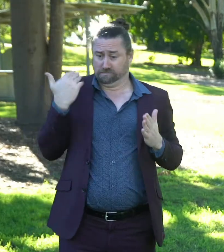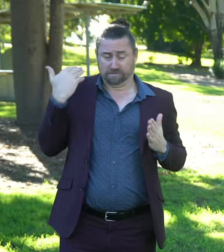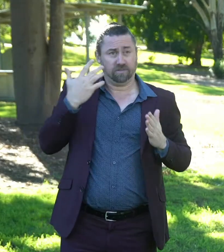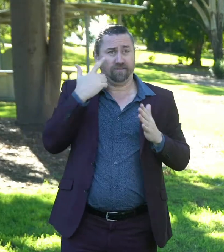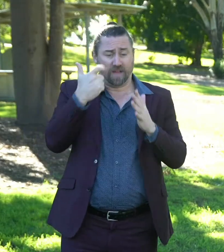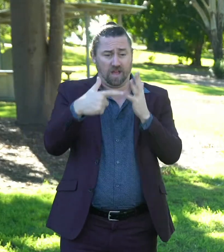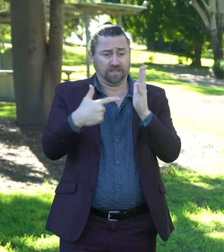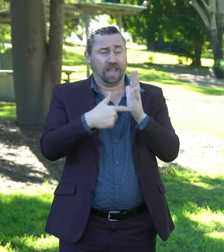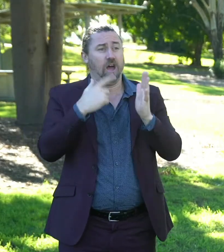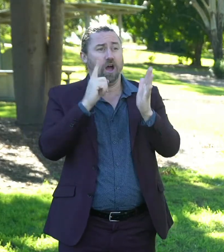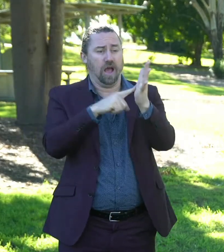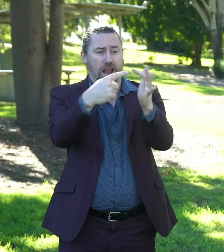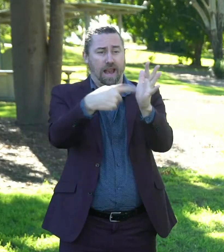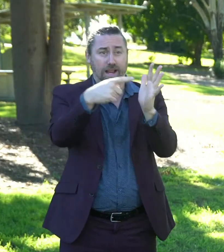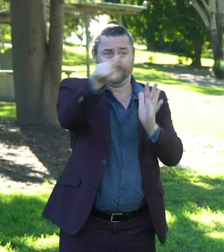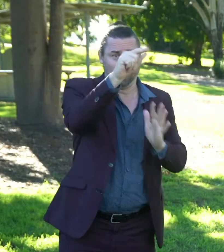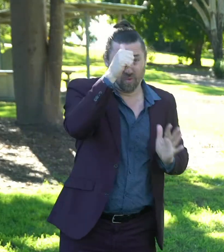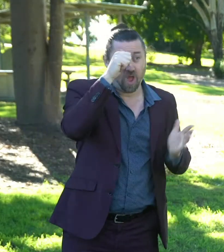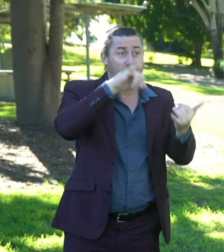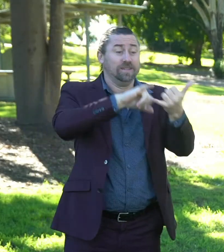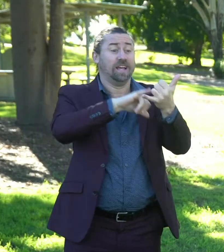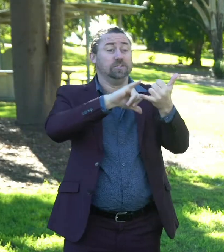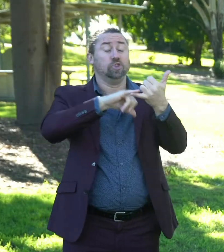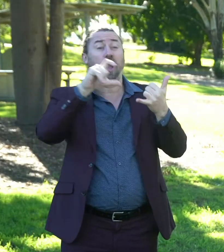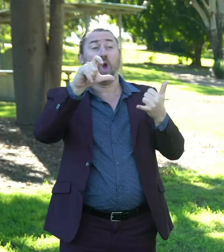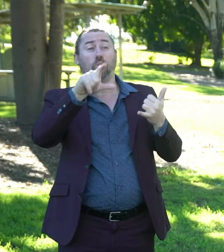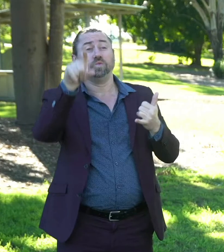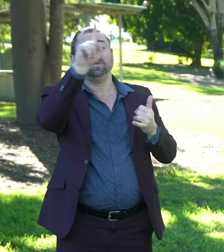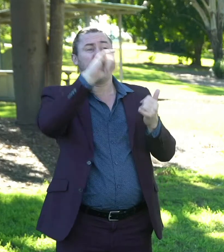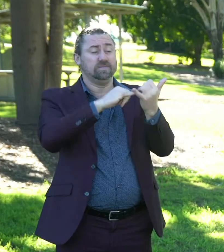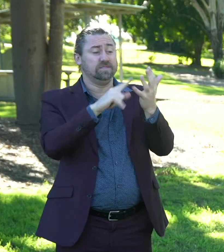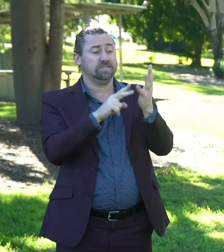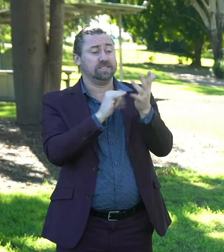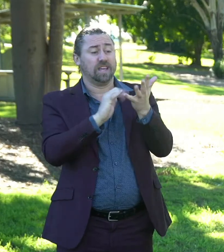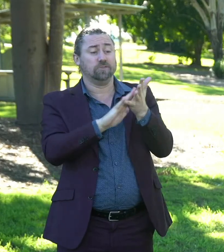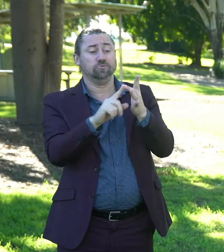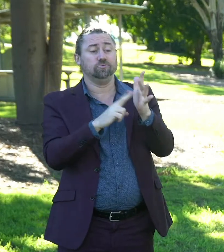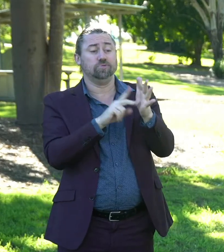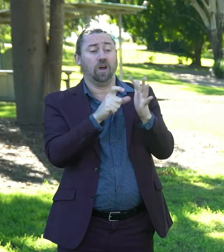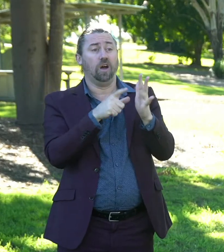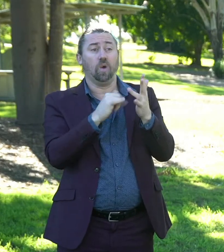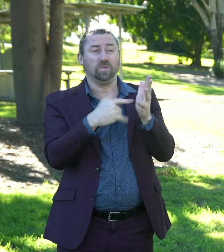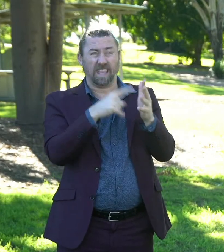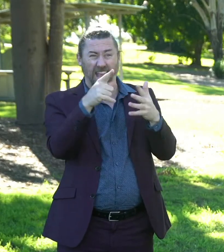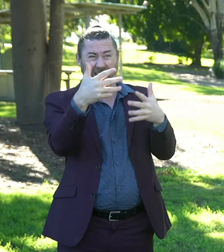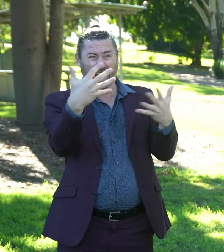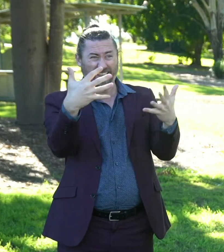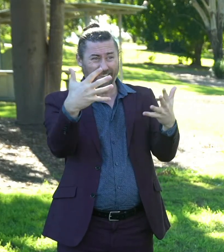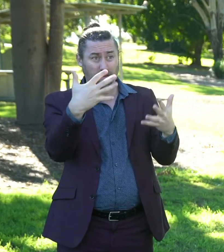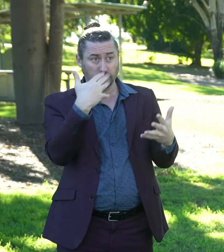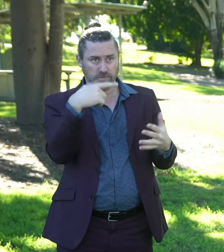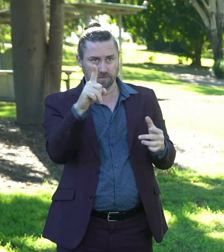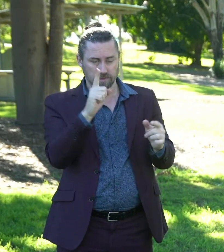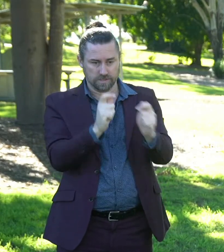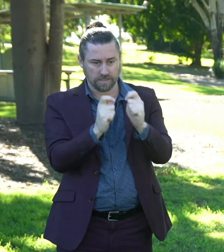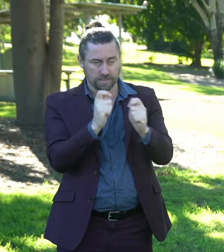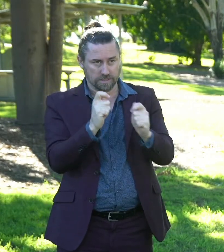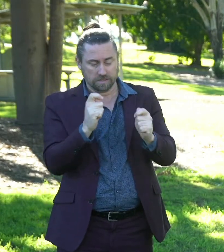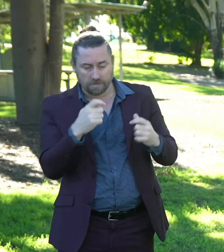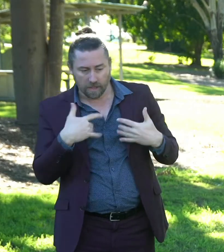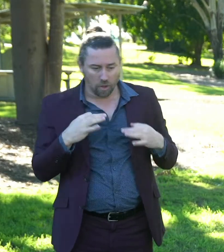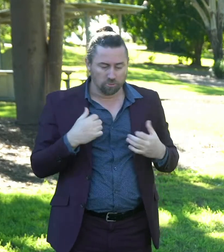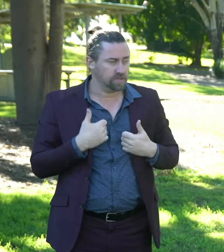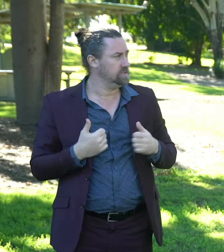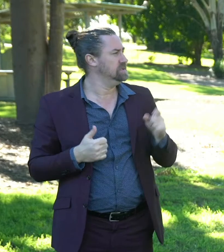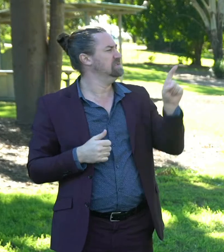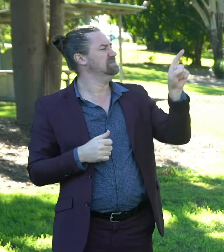so I could tell people on the Sunshine Coast, look, any symptoms at all, anything, just come forward and get tested. Can you talk to the